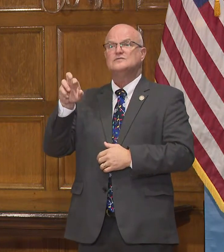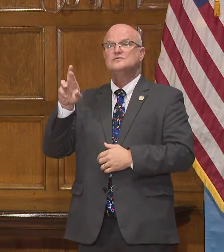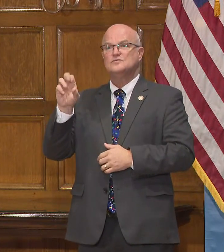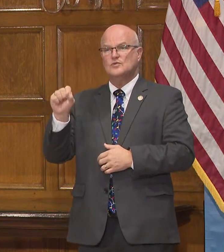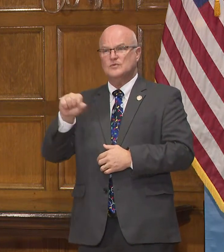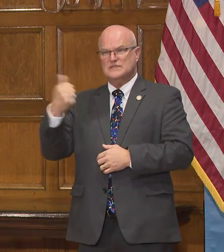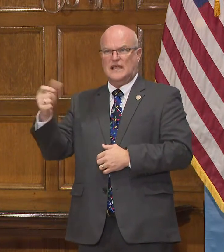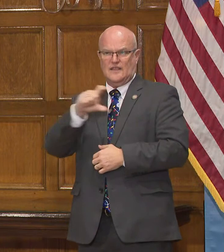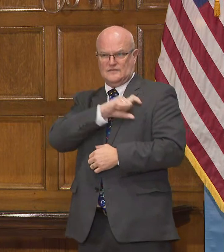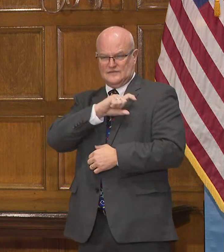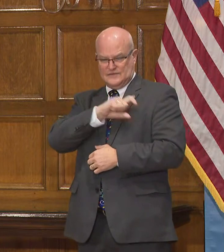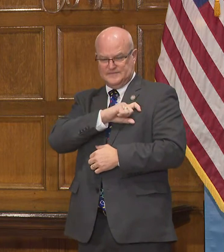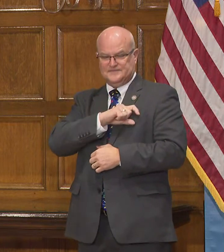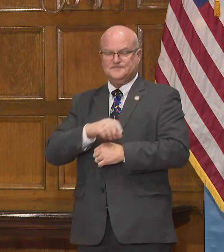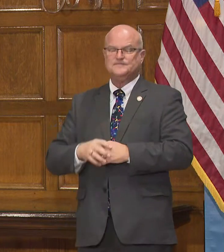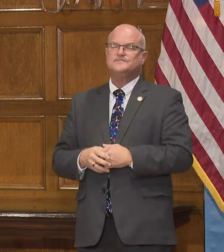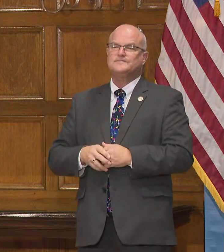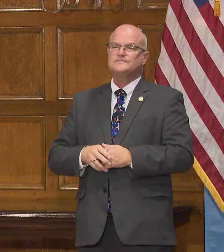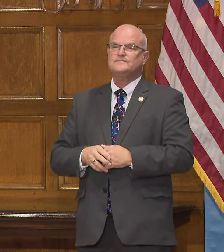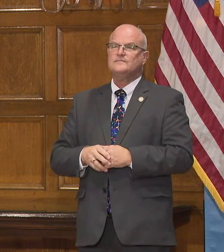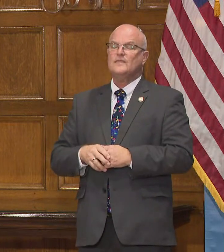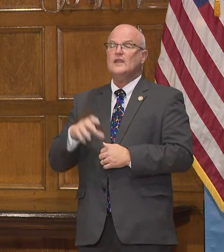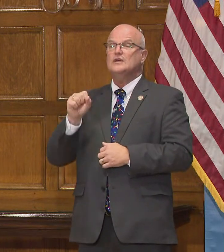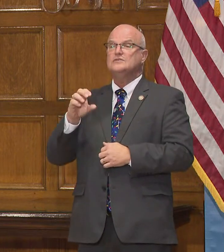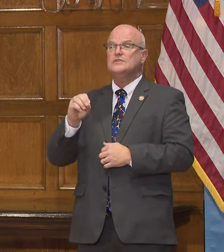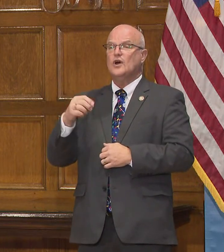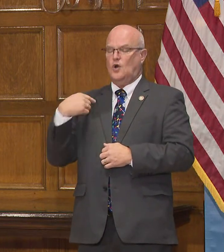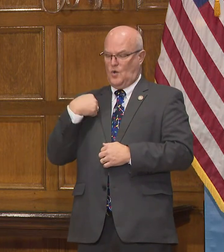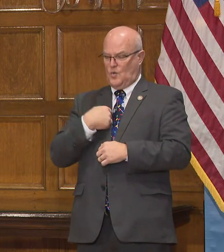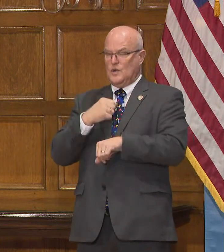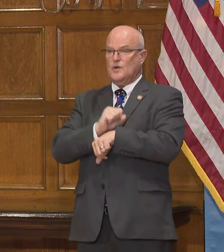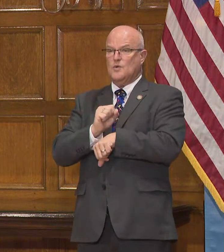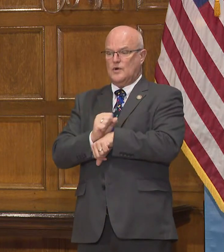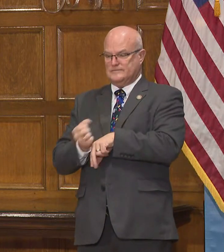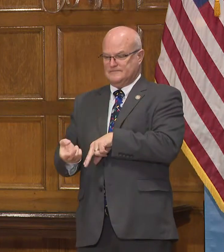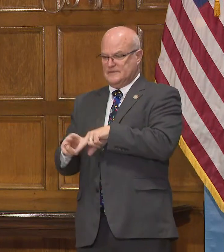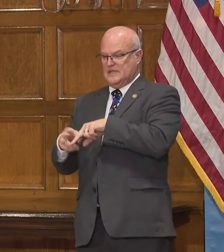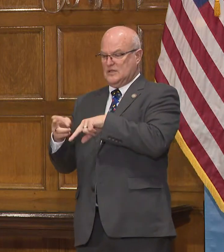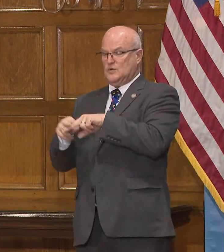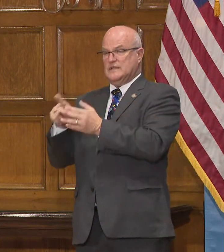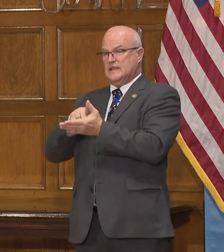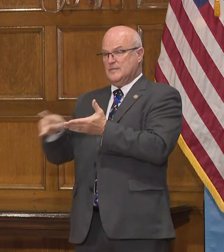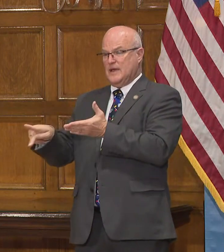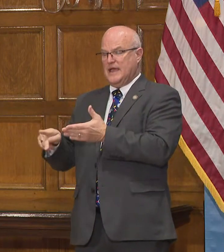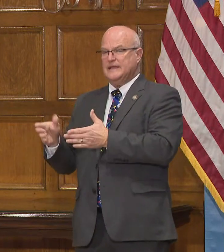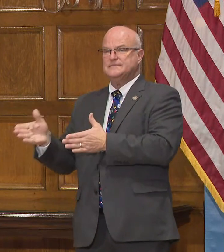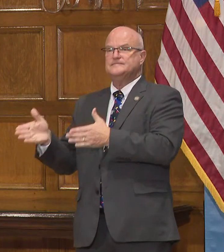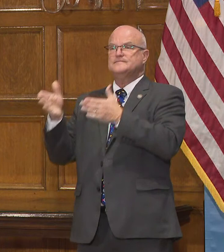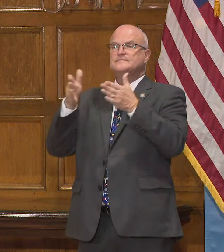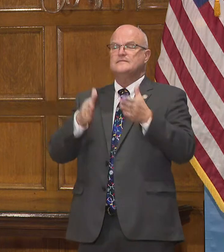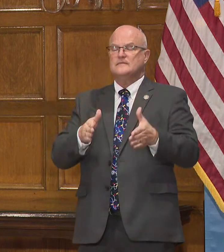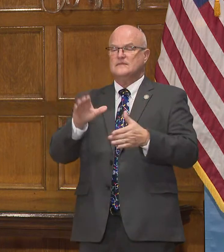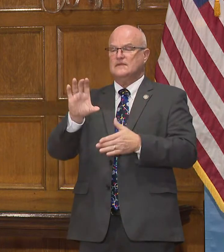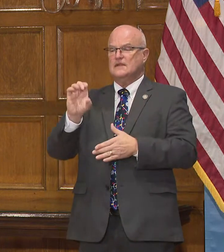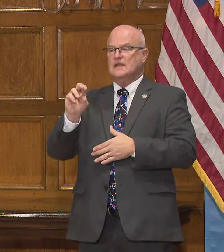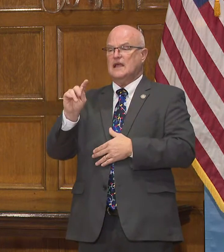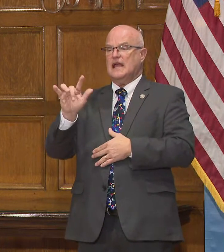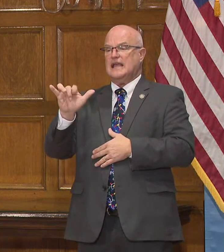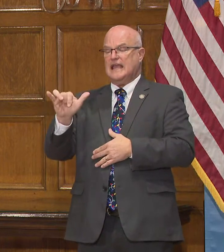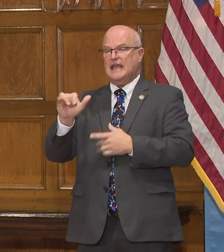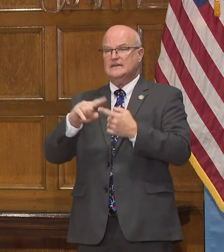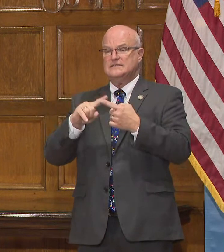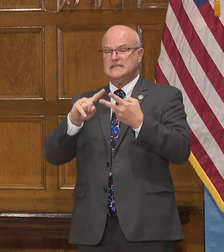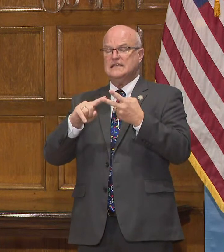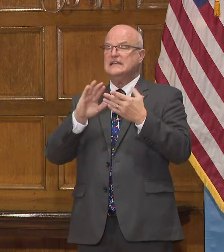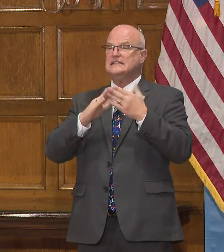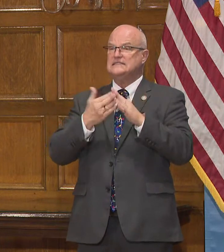enforcement agencies. And so we will work to increase that, but county and municipal officers are paid for by